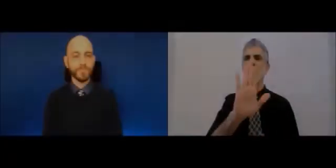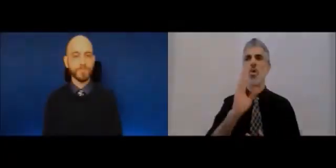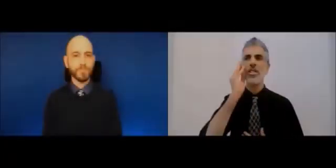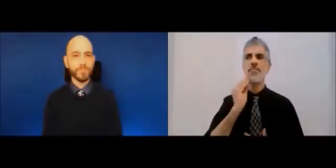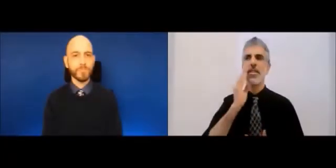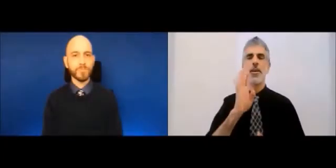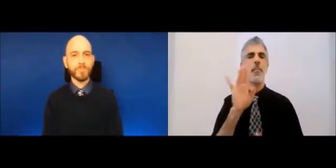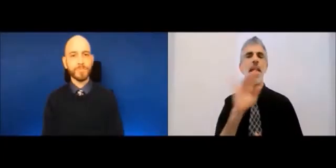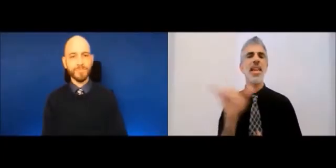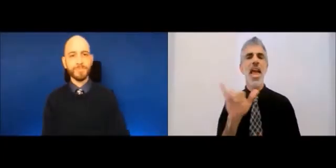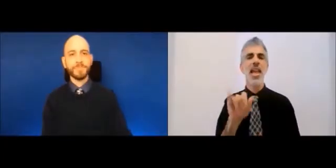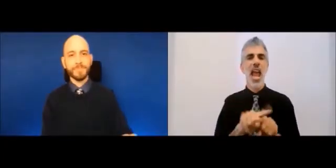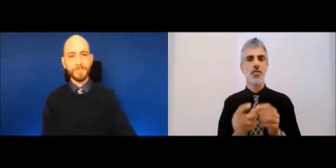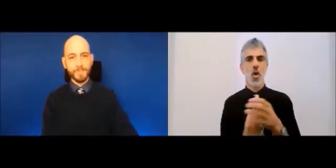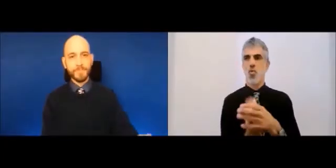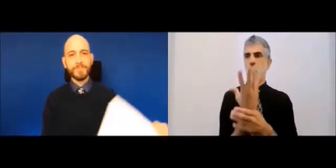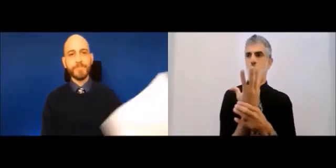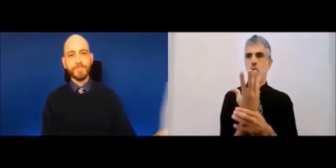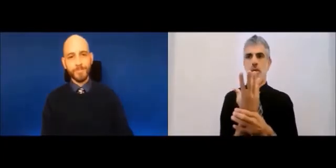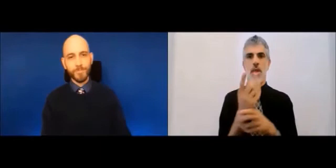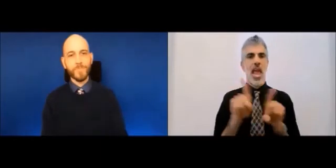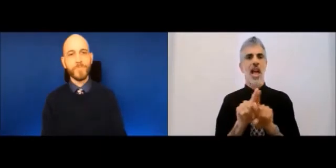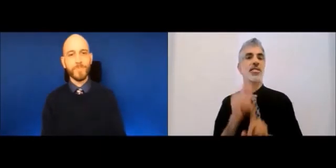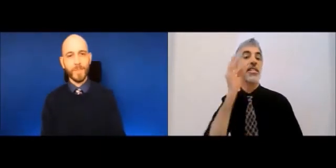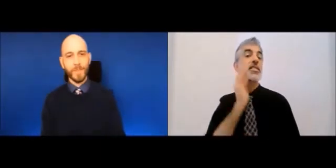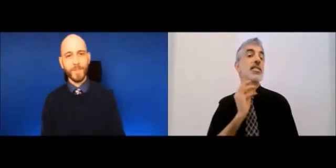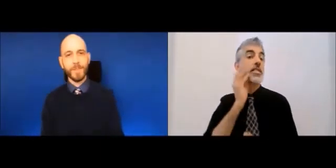your experience been like as you've grown into a seasoned interpreter?